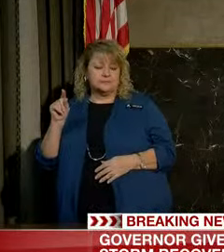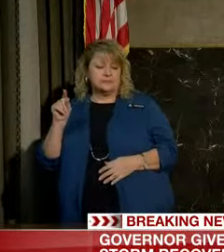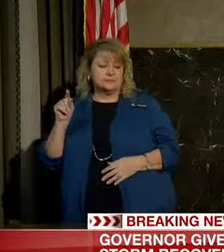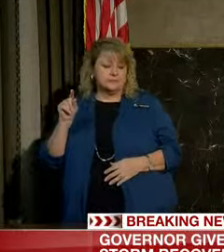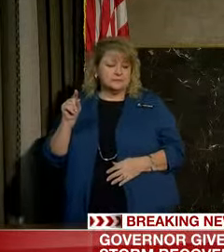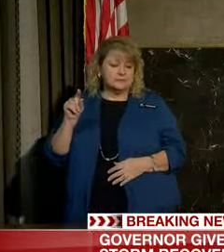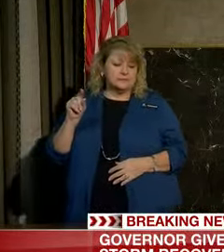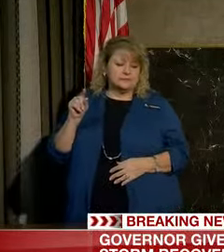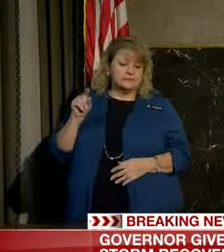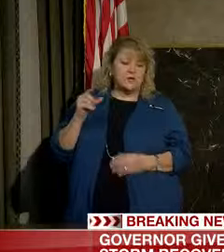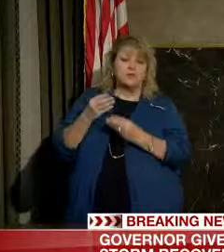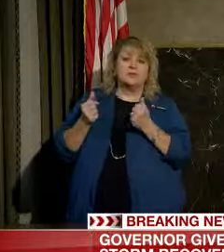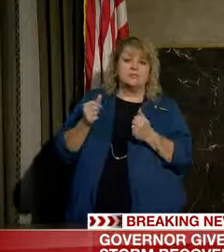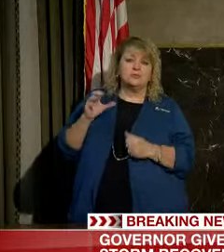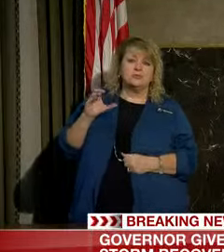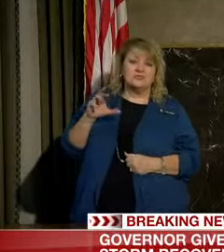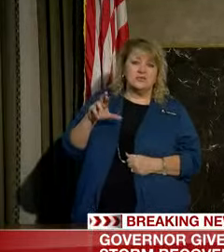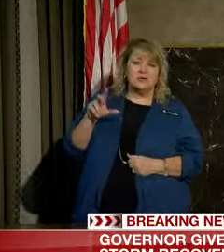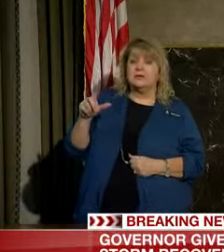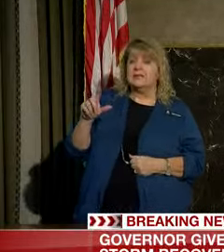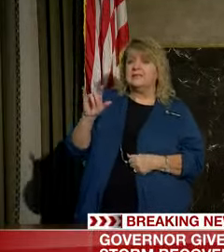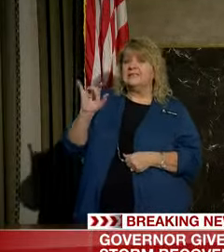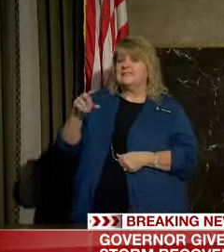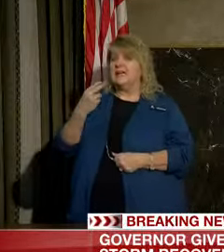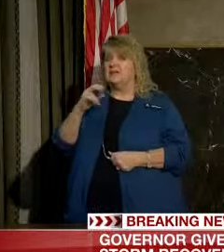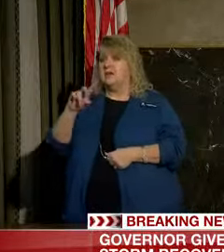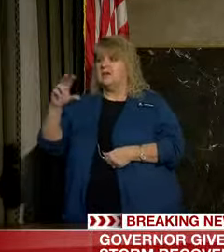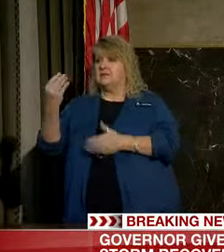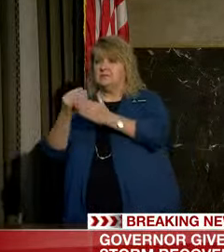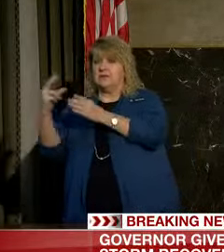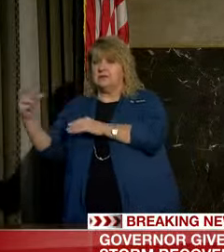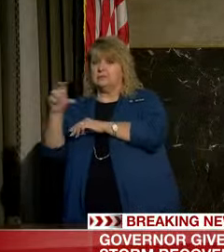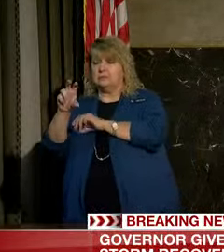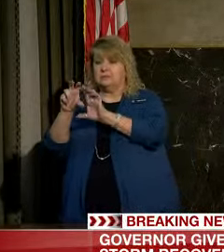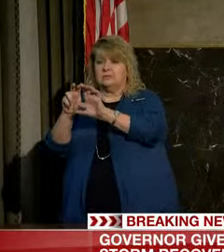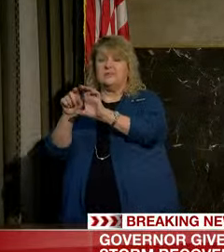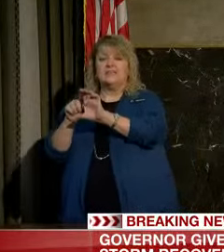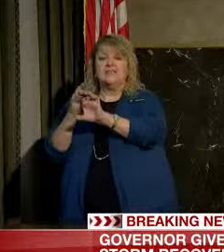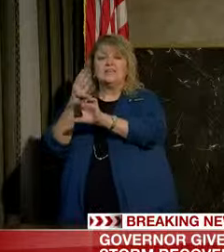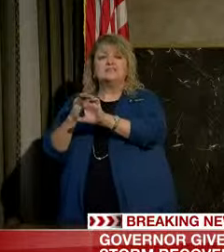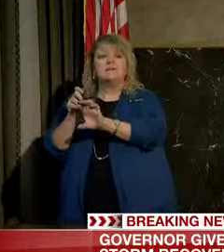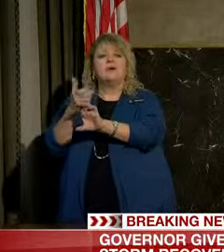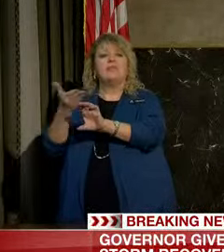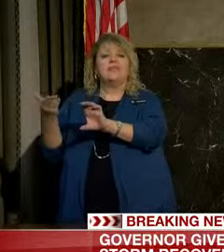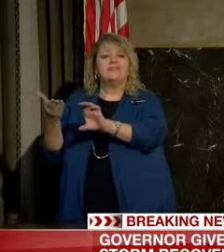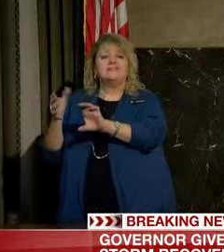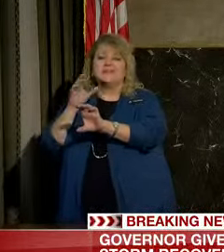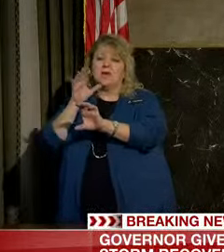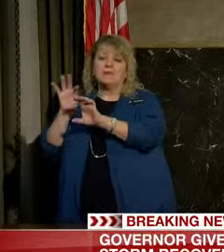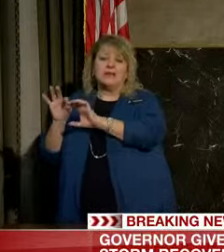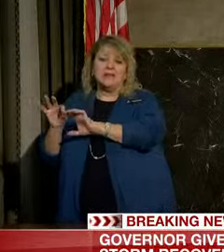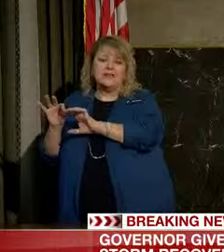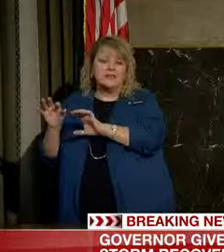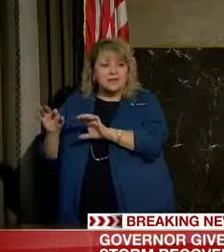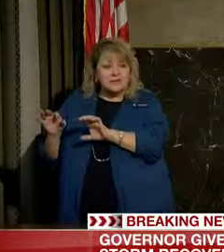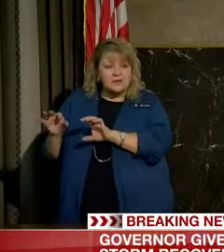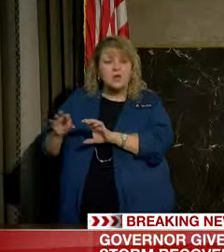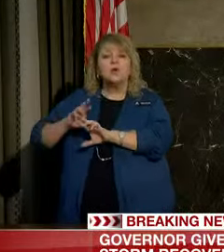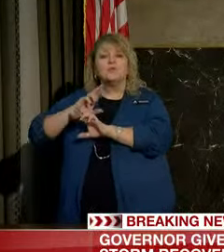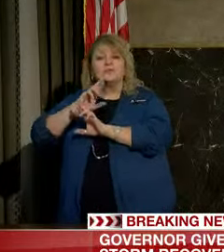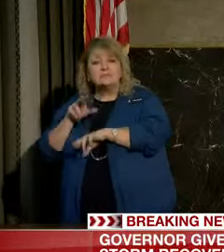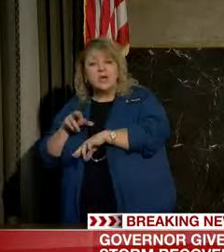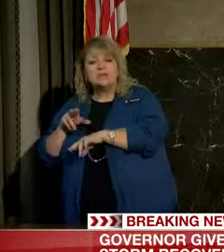resolution, the CR, and attached to that were some other things that were unrelated to disaster housing, like keeping the government open, responding